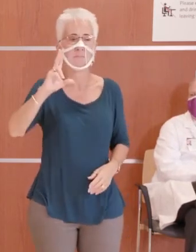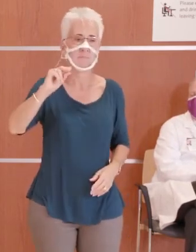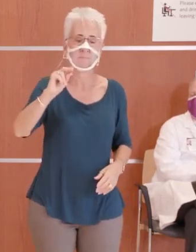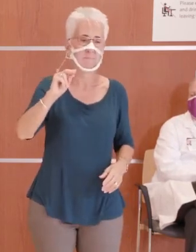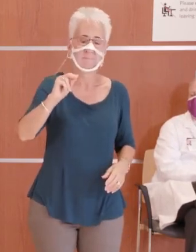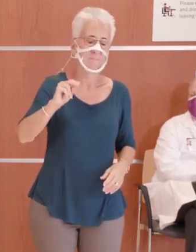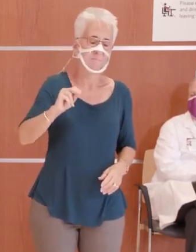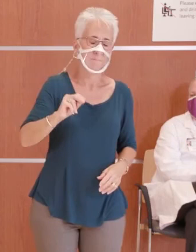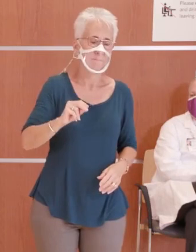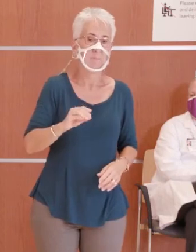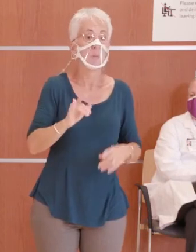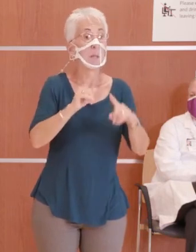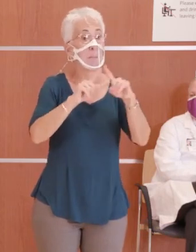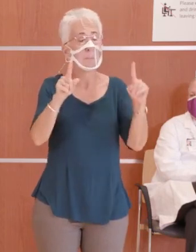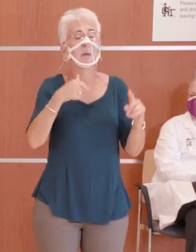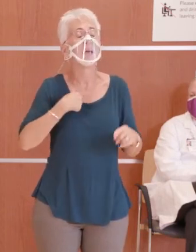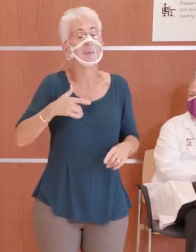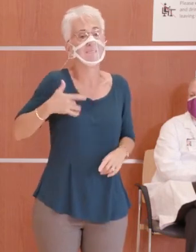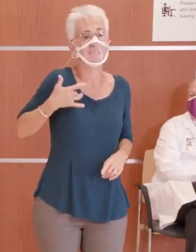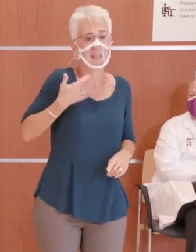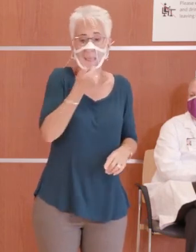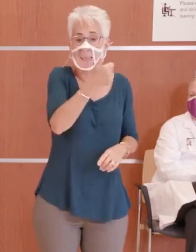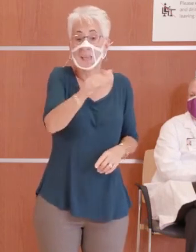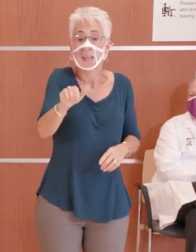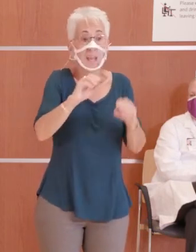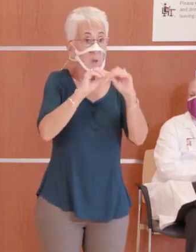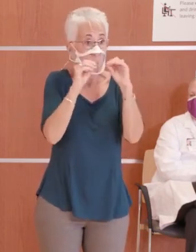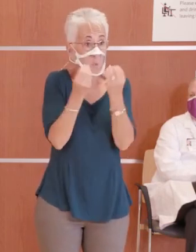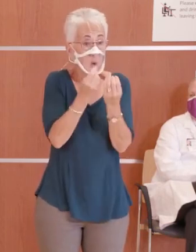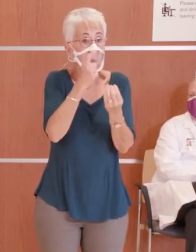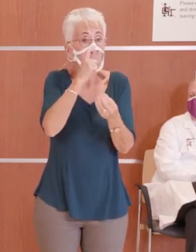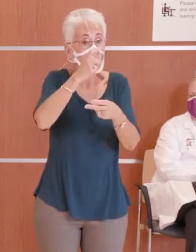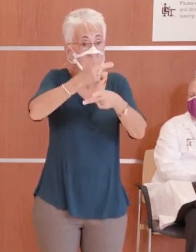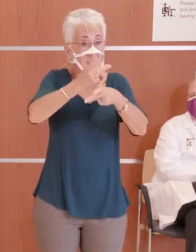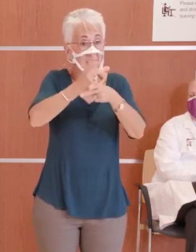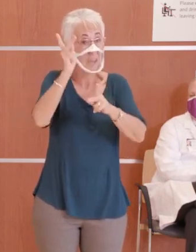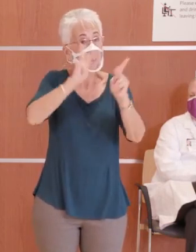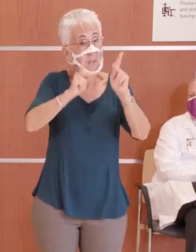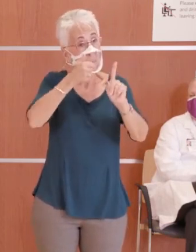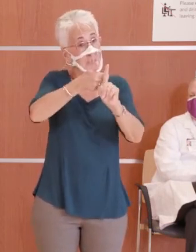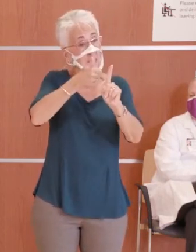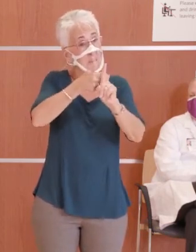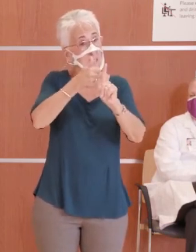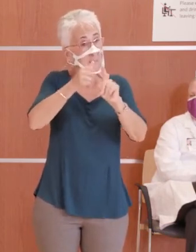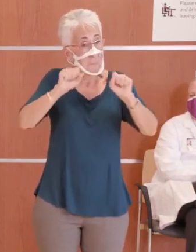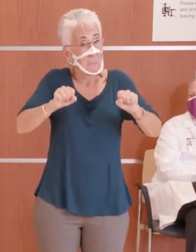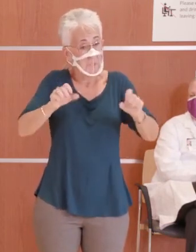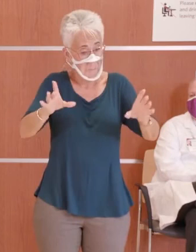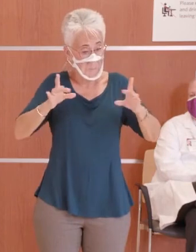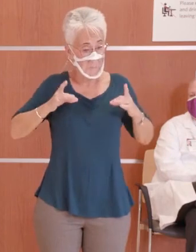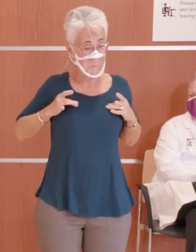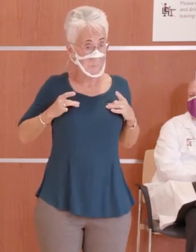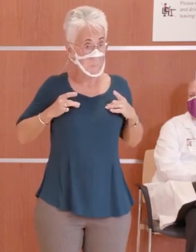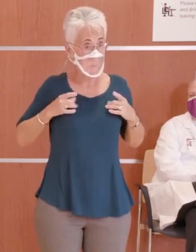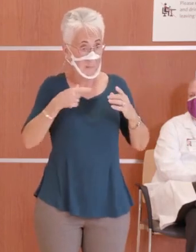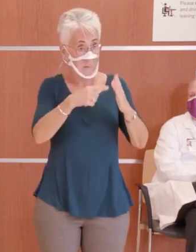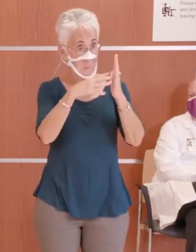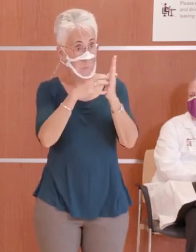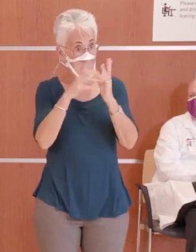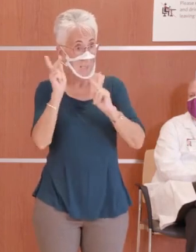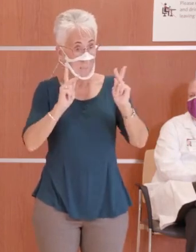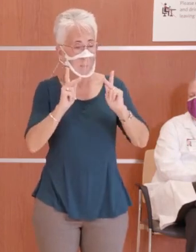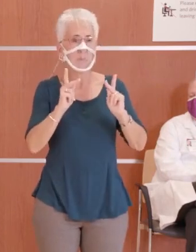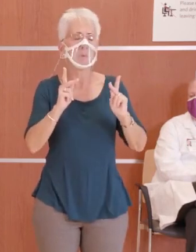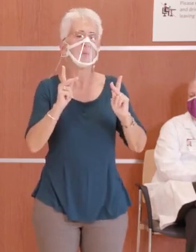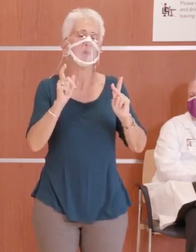that any organization that is caring for vulnerable people have an interest to make sure that their staff are